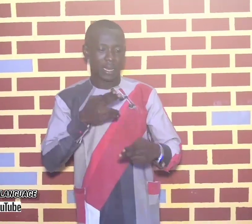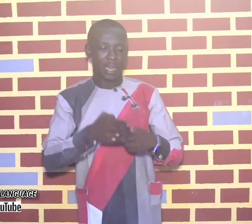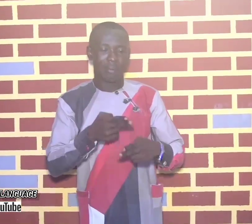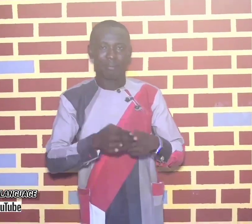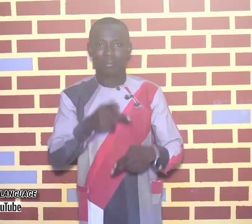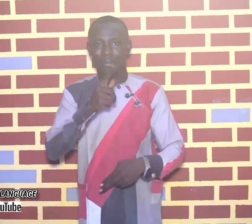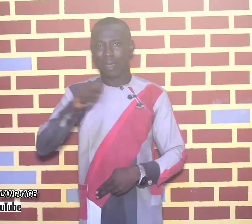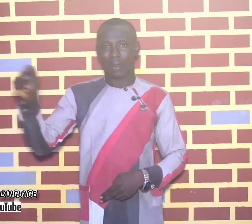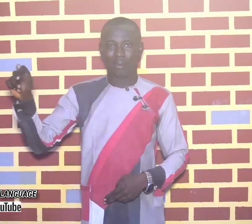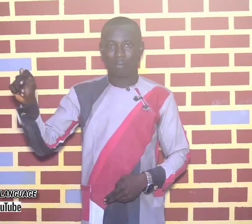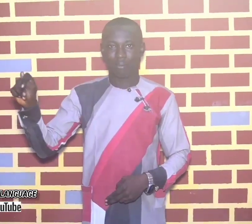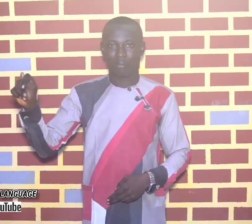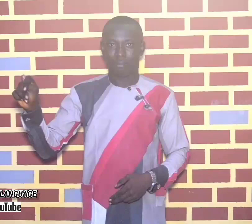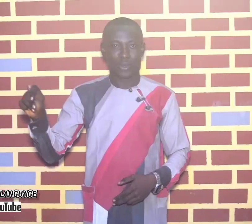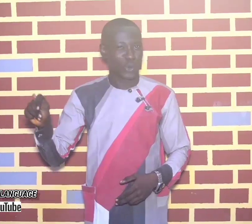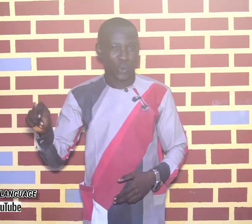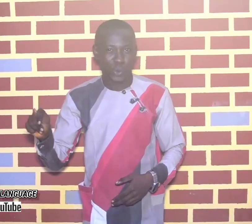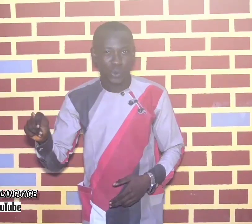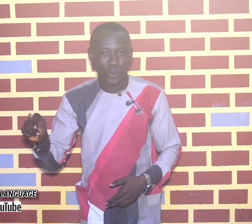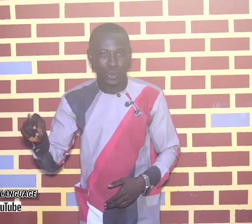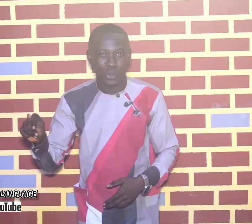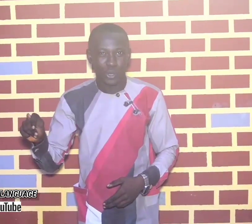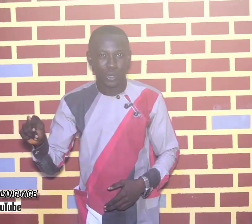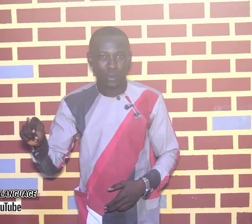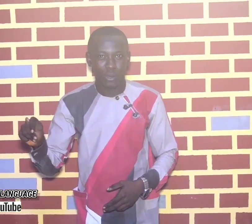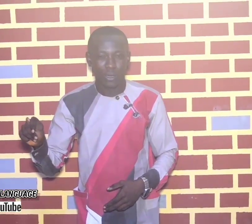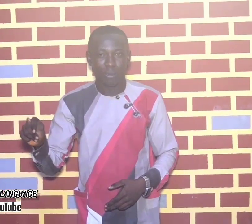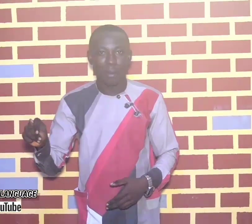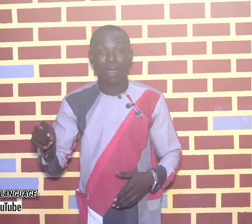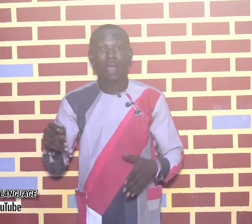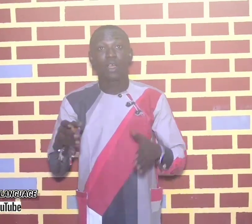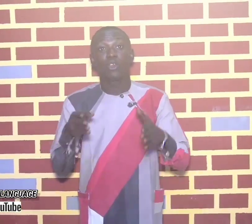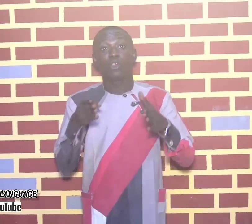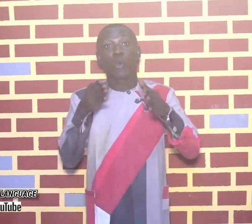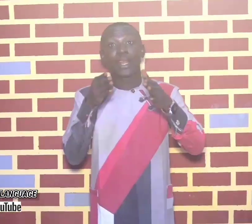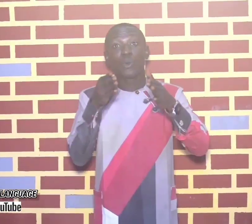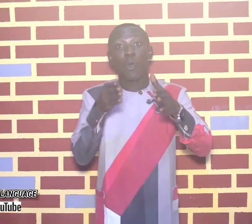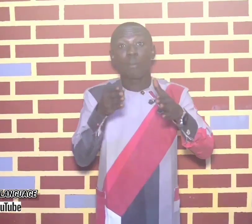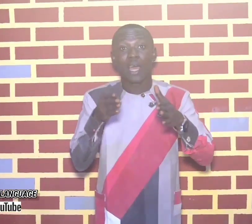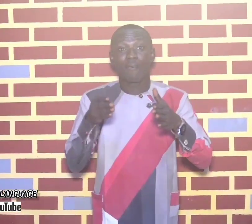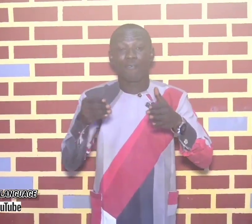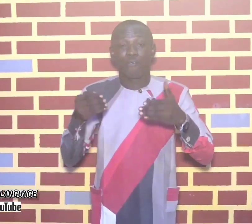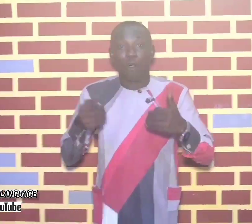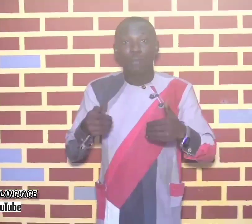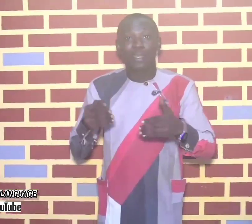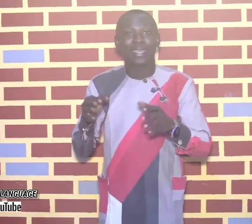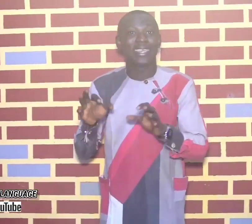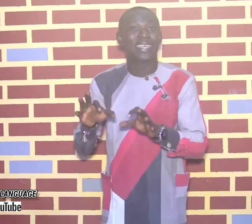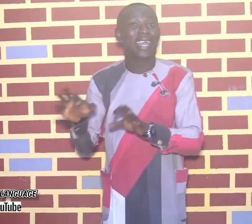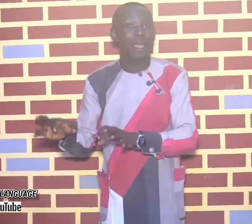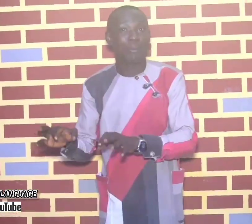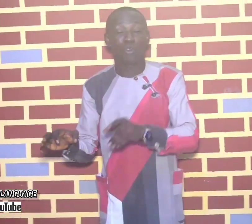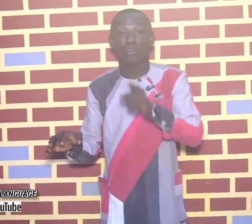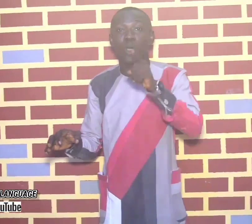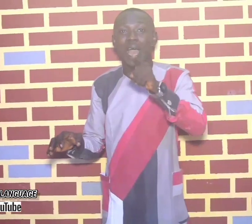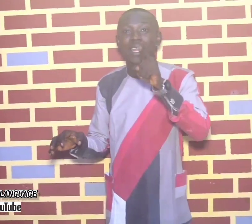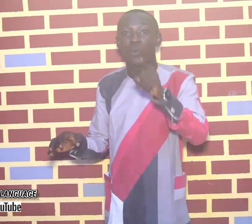name, Terry. No. Remember, you are the one that formed the name. You are the